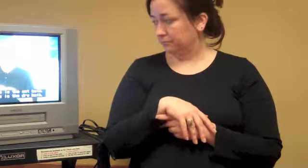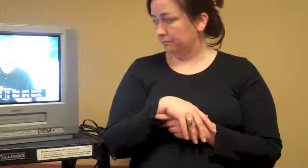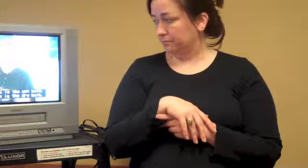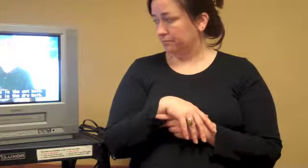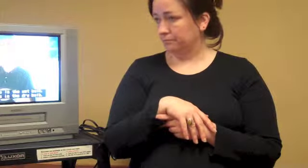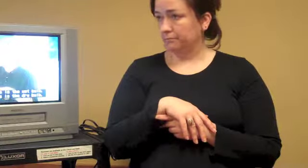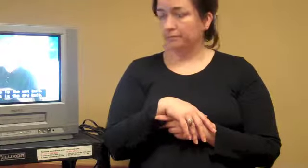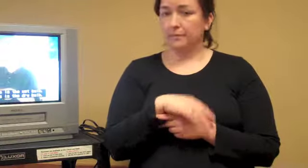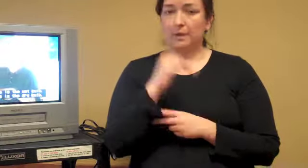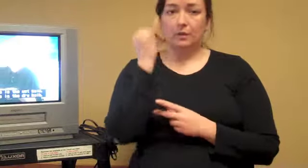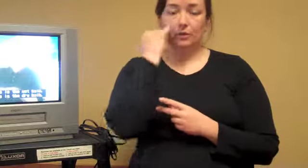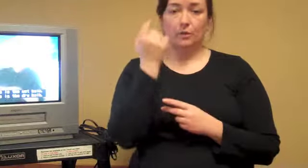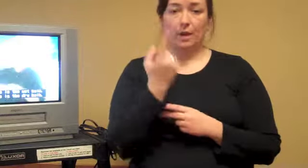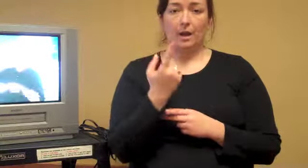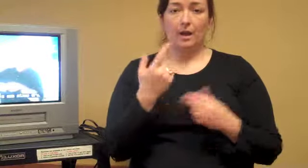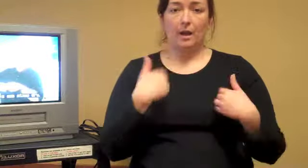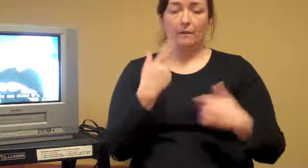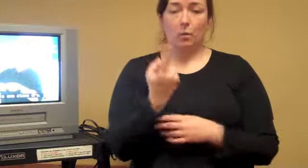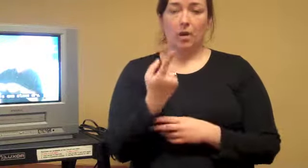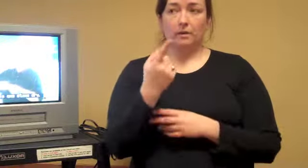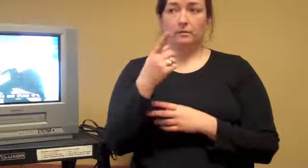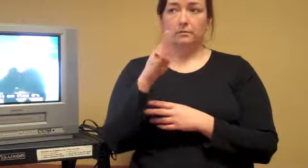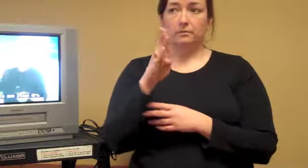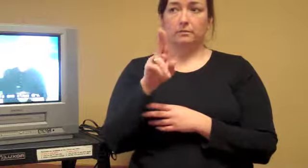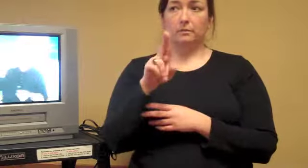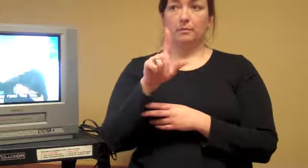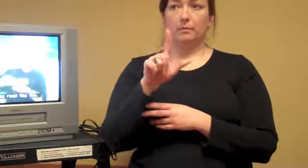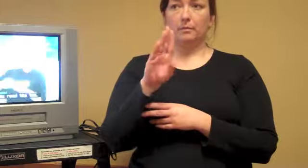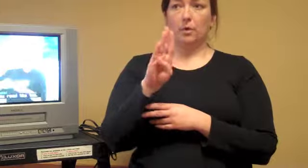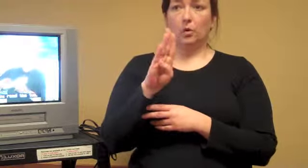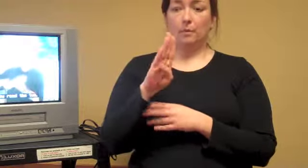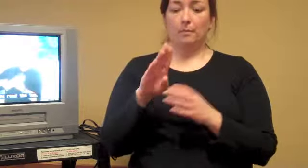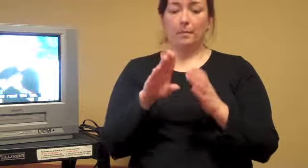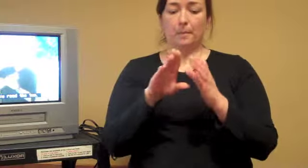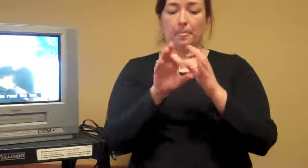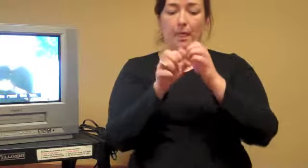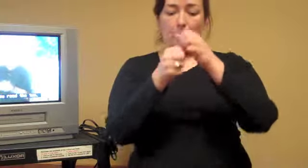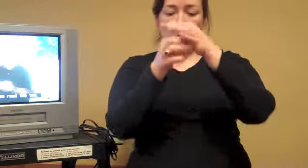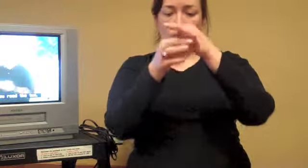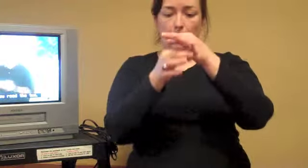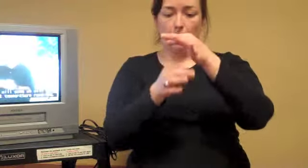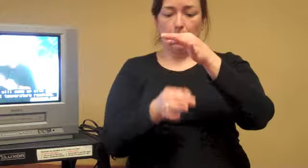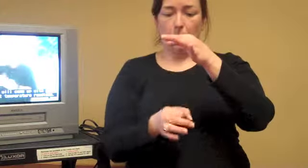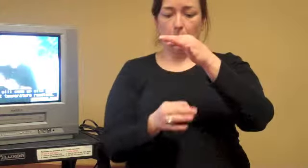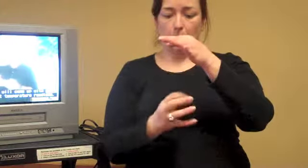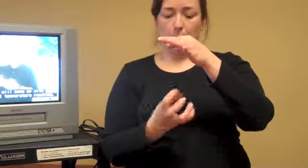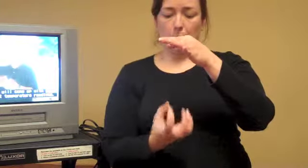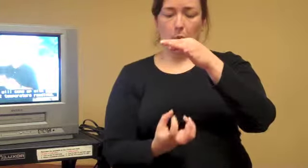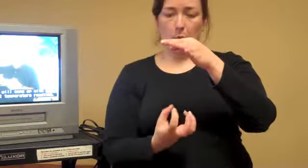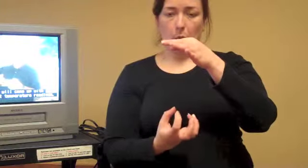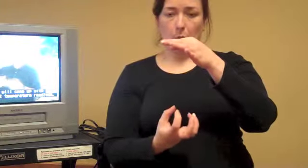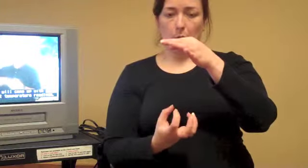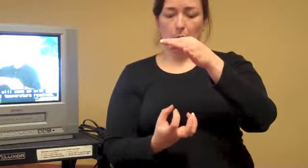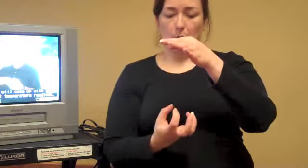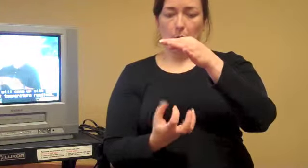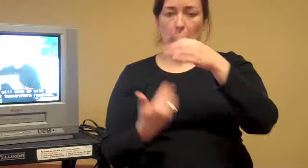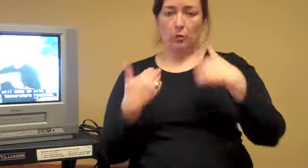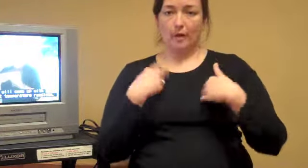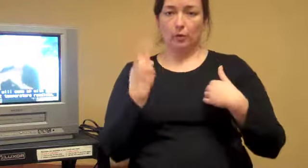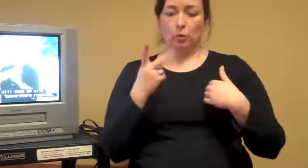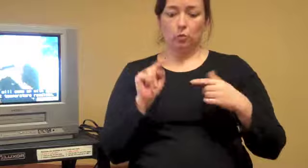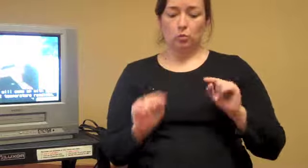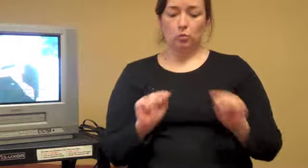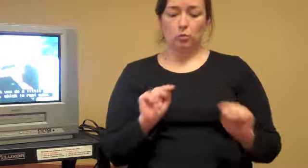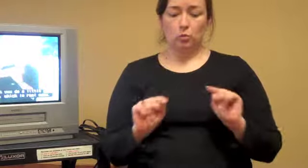This is the wet bulb, this is the dry bulb. This one stays dry. They read the two, they will come up with different temperature